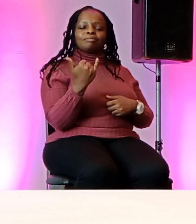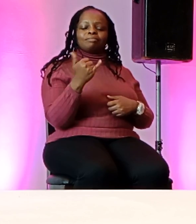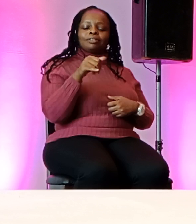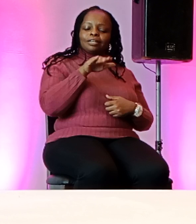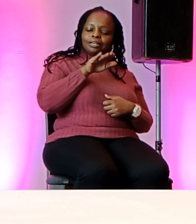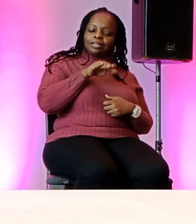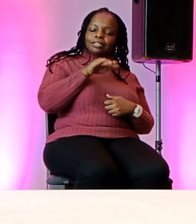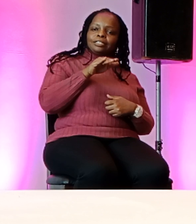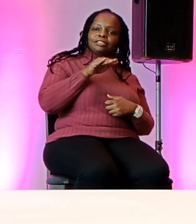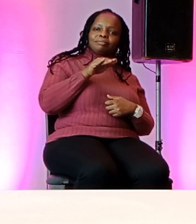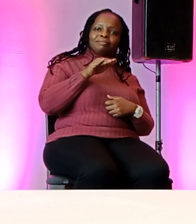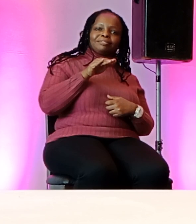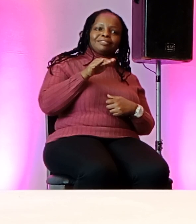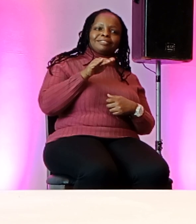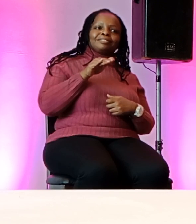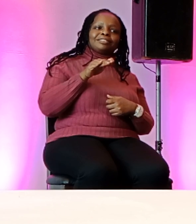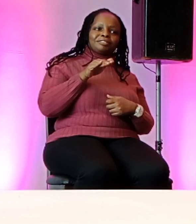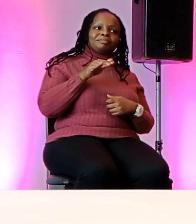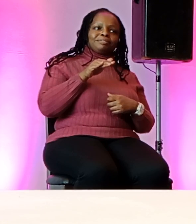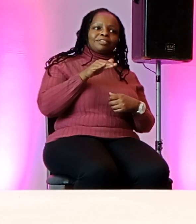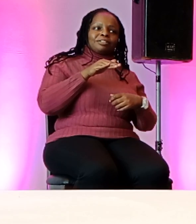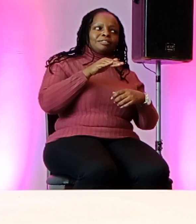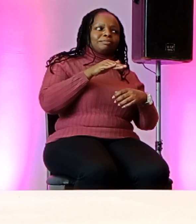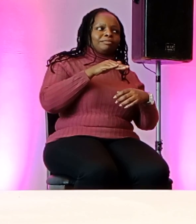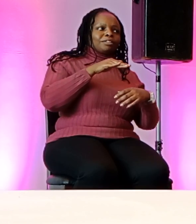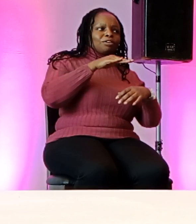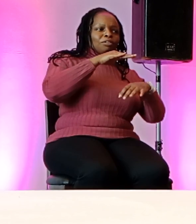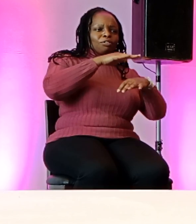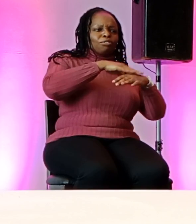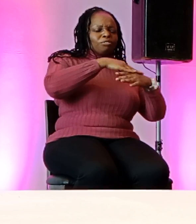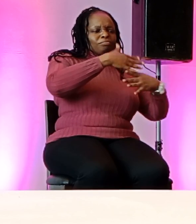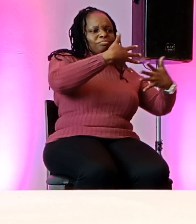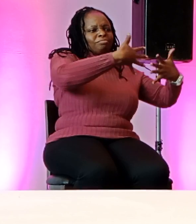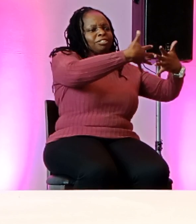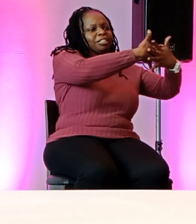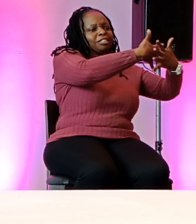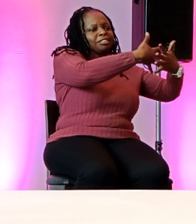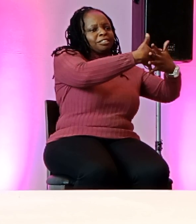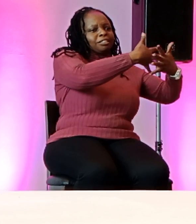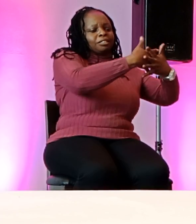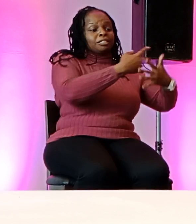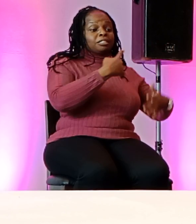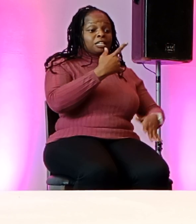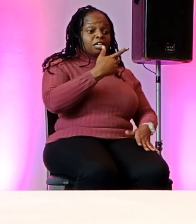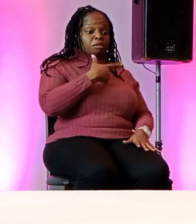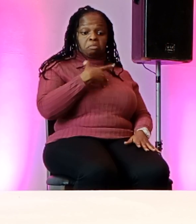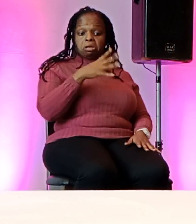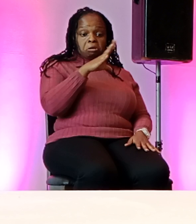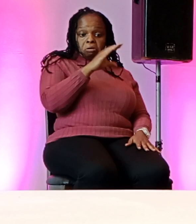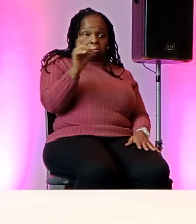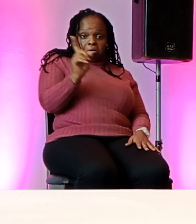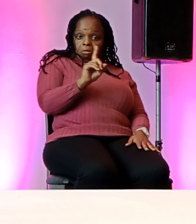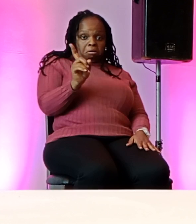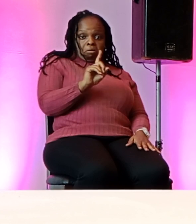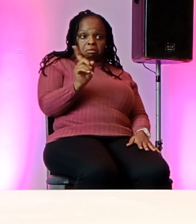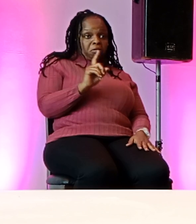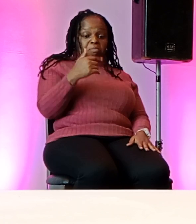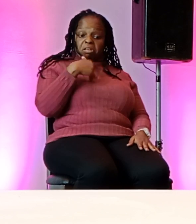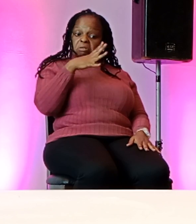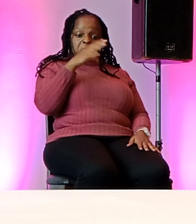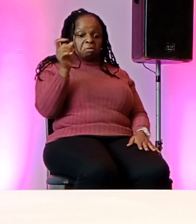the wall, the gate, and she, Siendi Baba. Remember, she kept saying